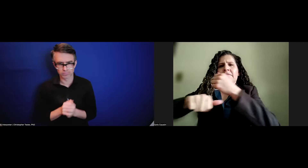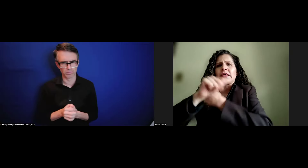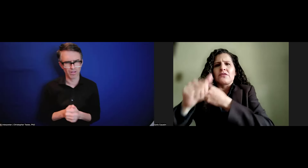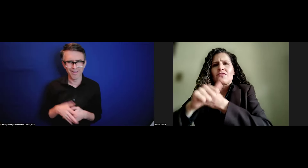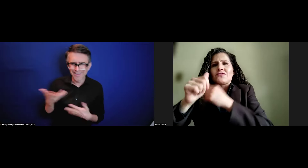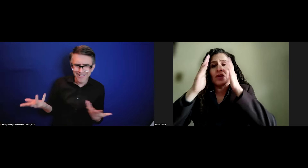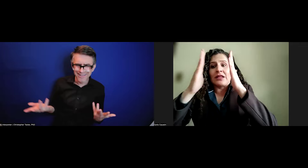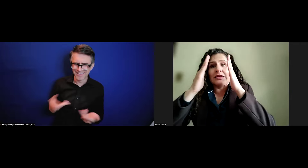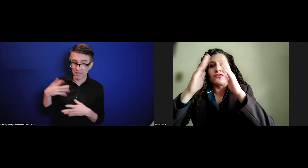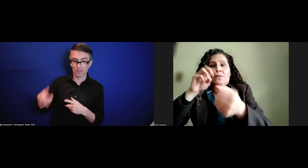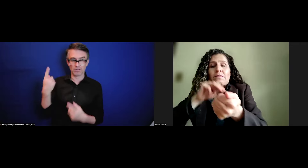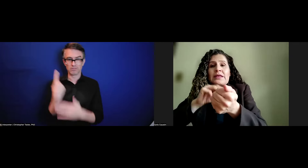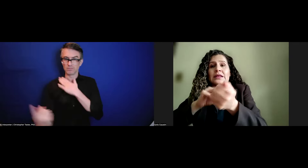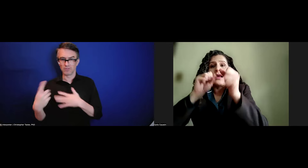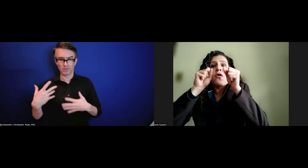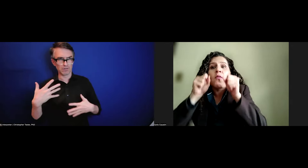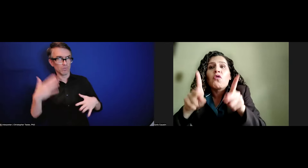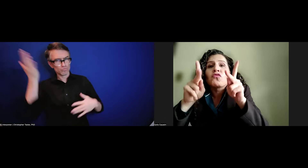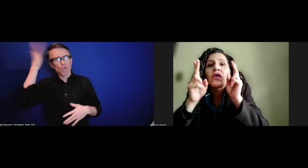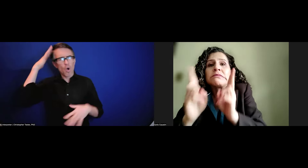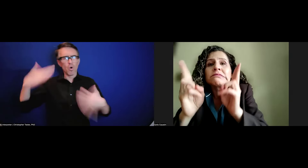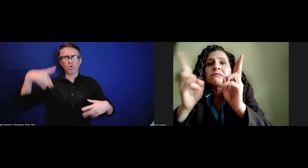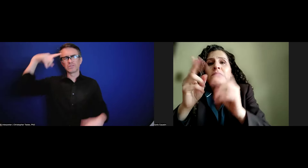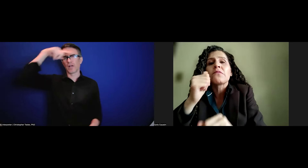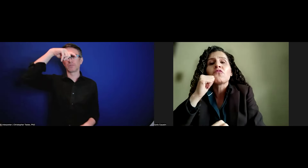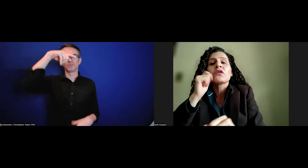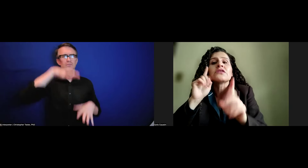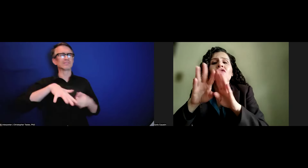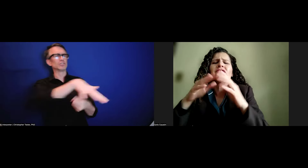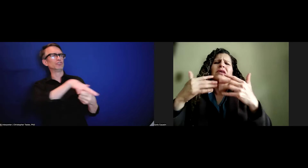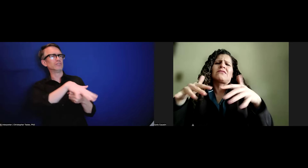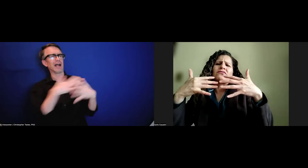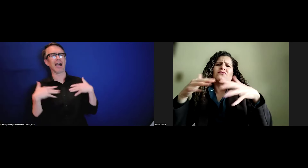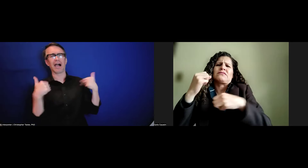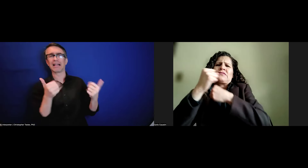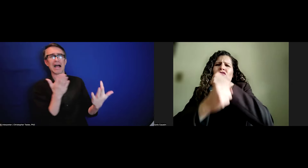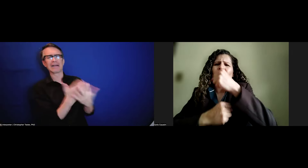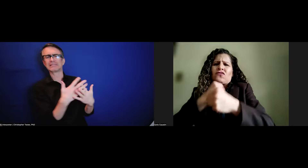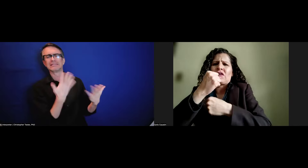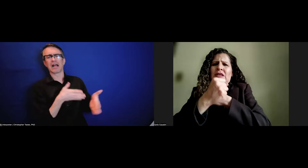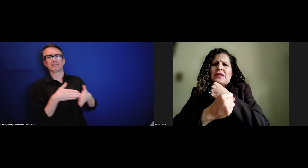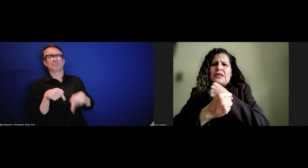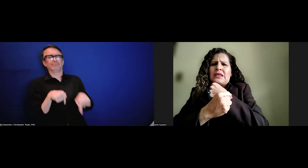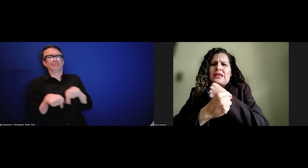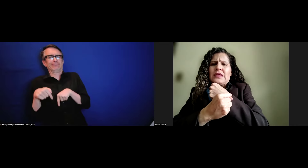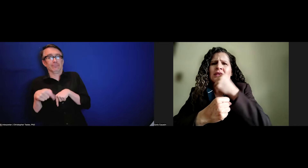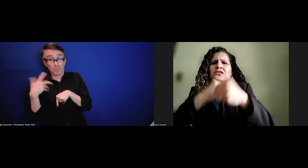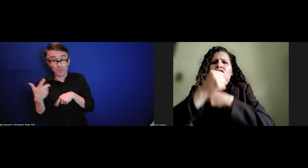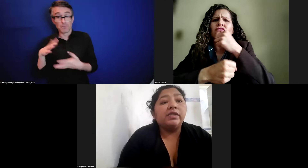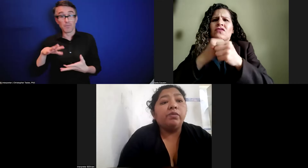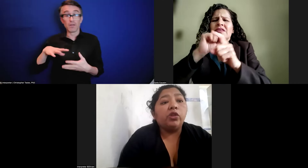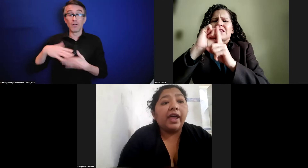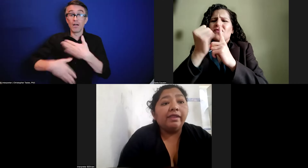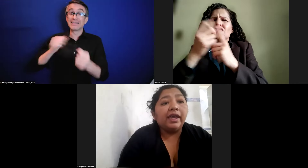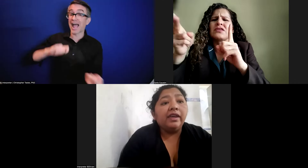them and they strive to receive this information, to have some access, or have interpreters who can. Esto para nosotros